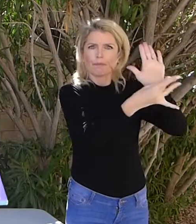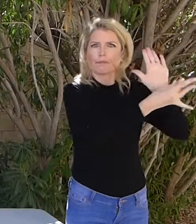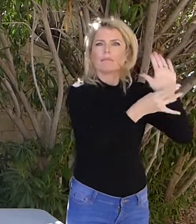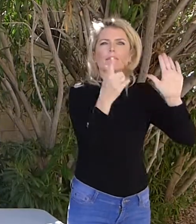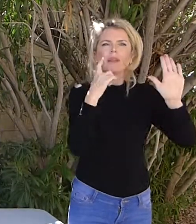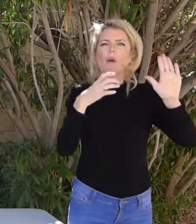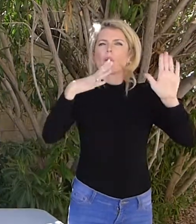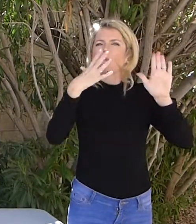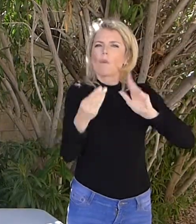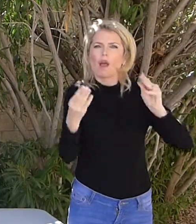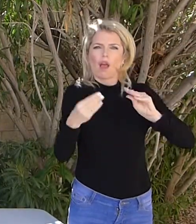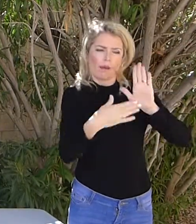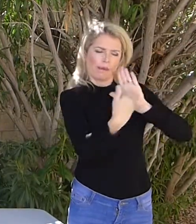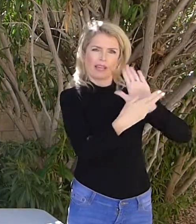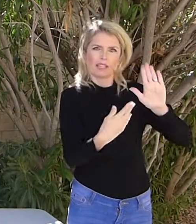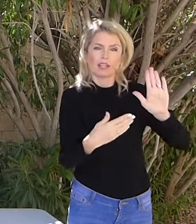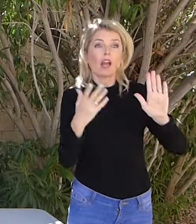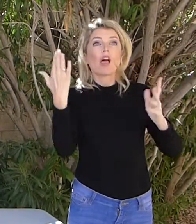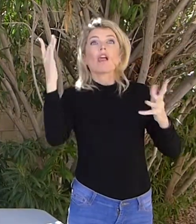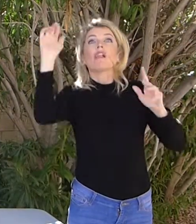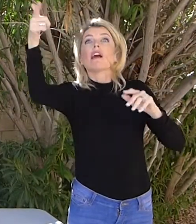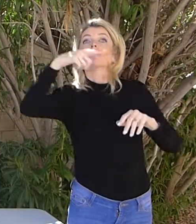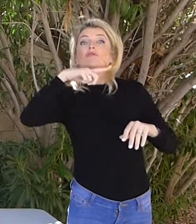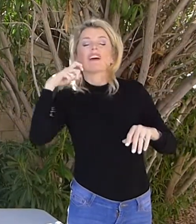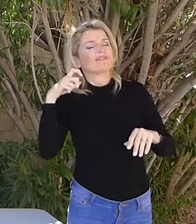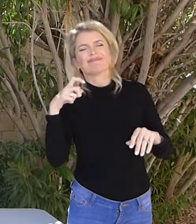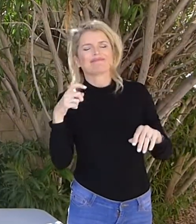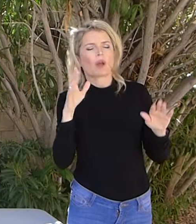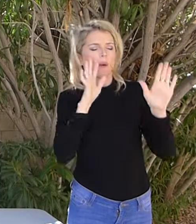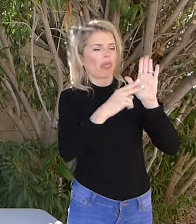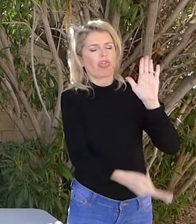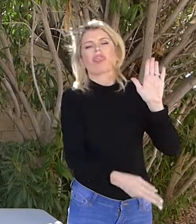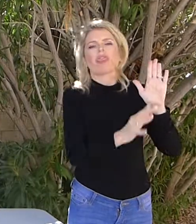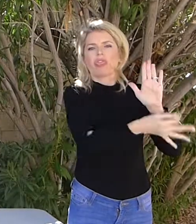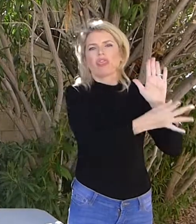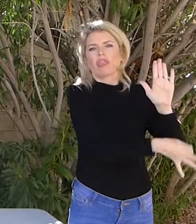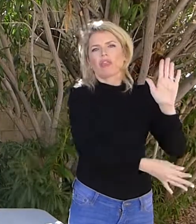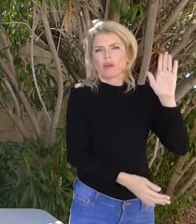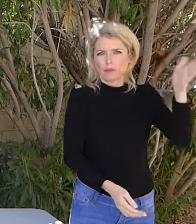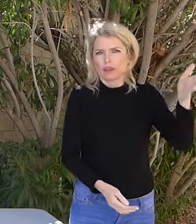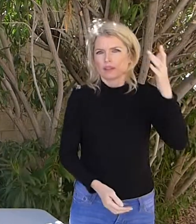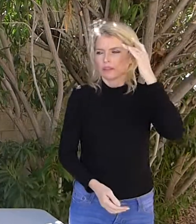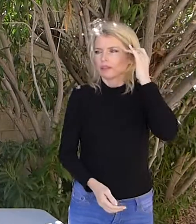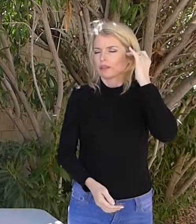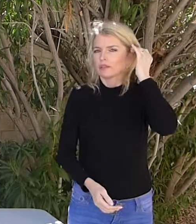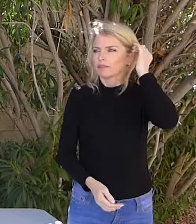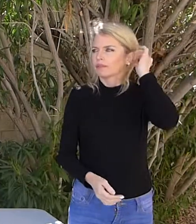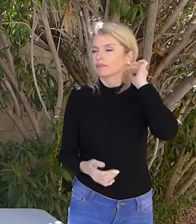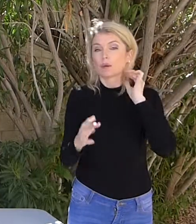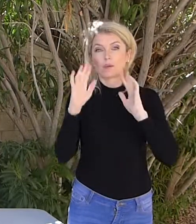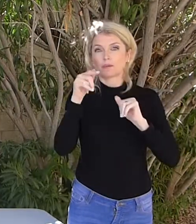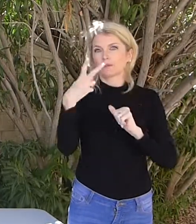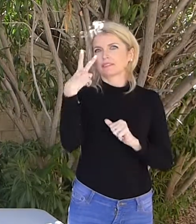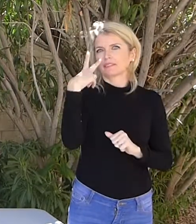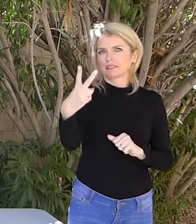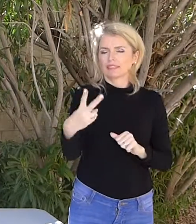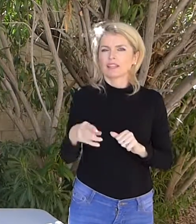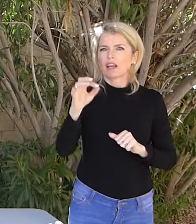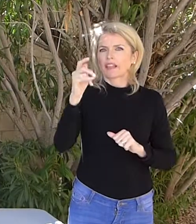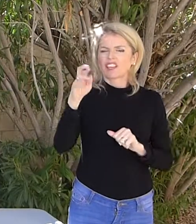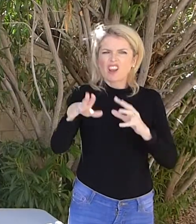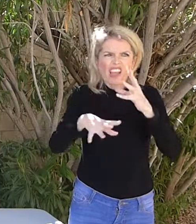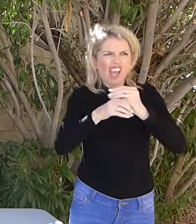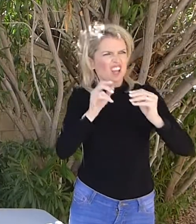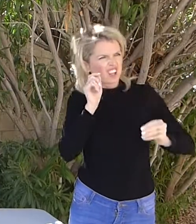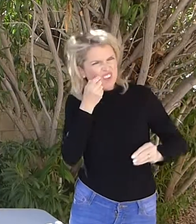right? Don't wait till it's dry because it's going to fall off. So now, hopefully you can see the glitter adds like a whole nother